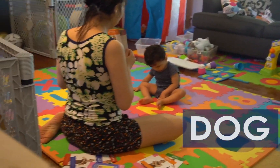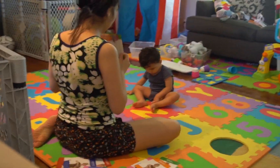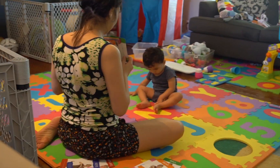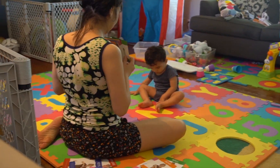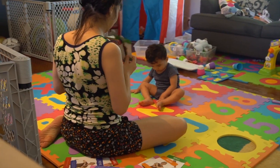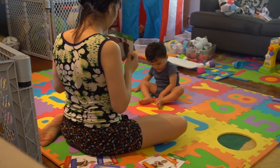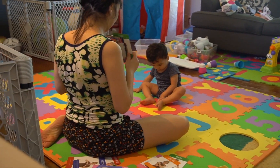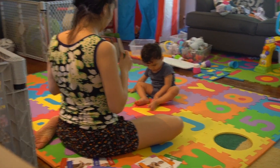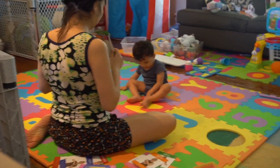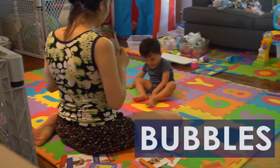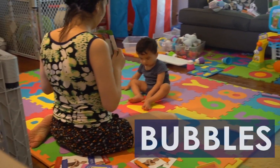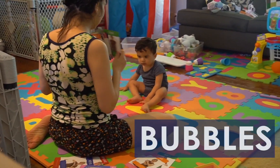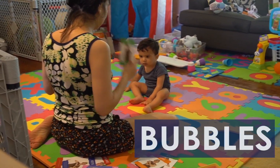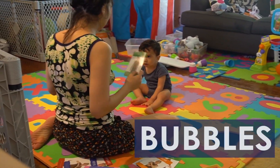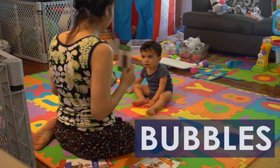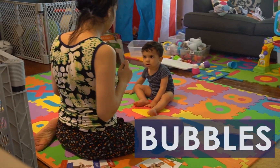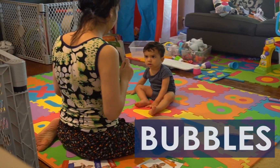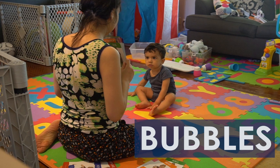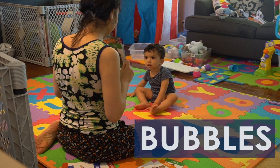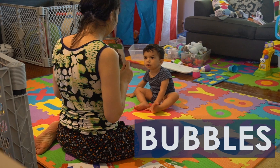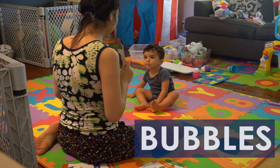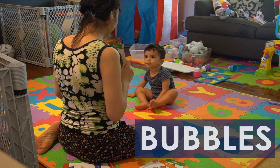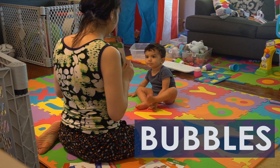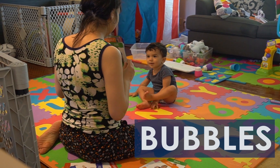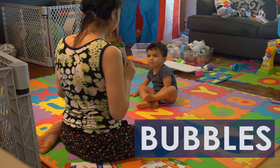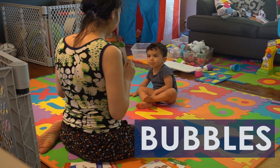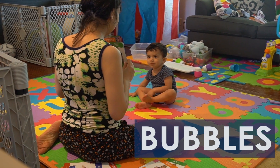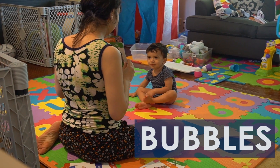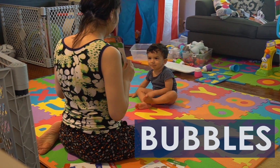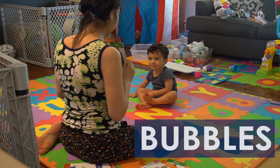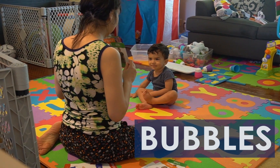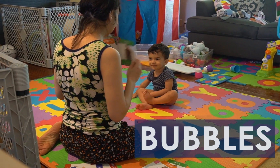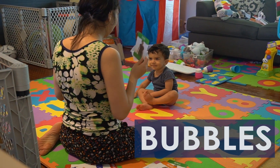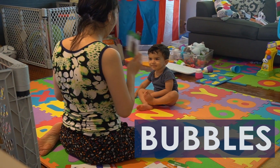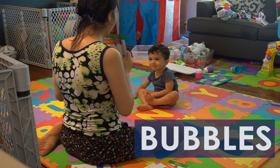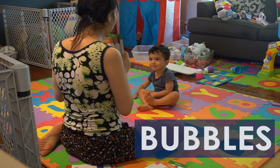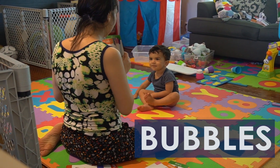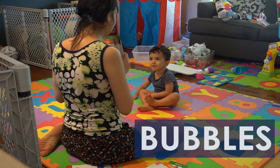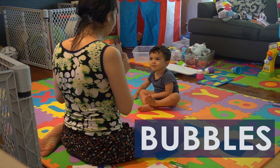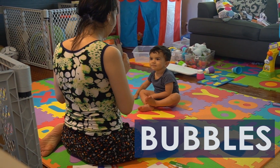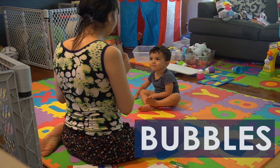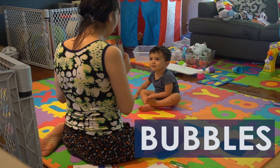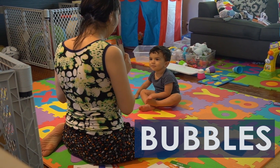Dog. I got it. What's the sign Baby. What's this? Bum.